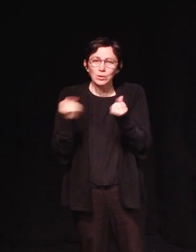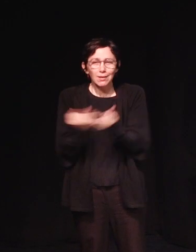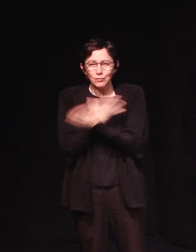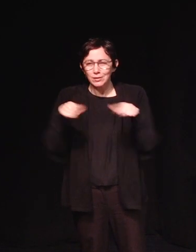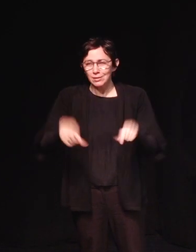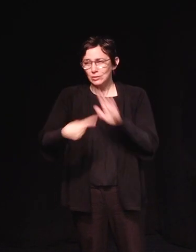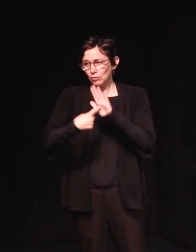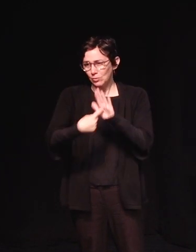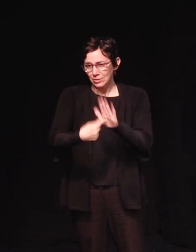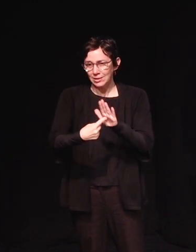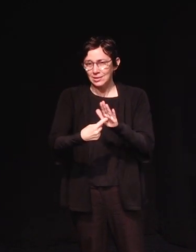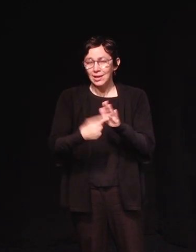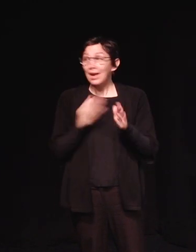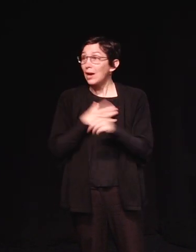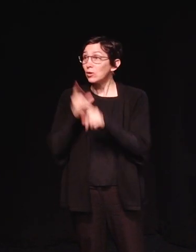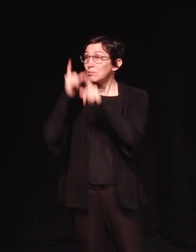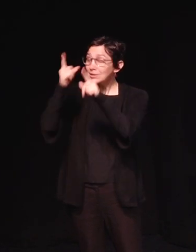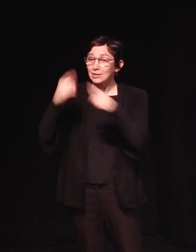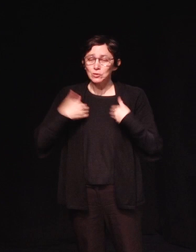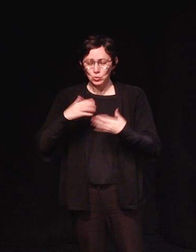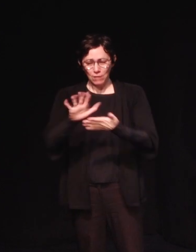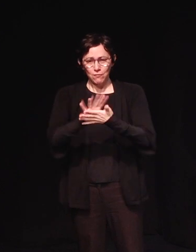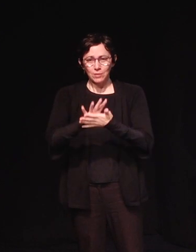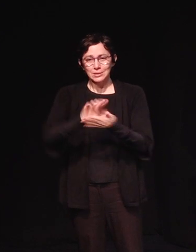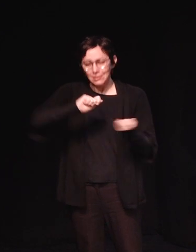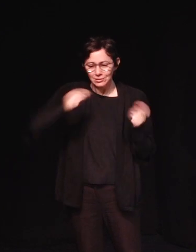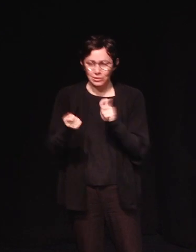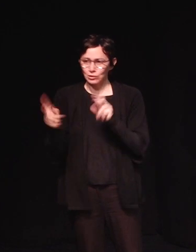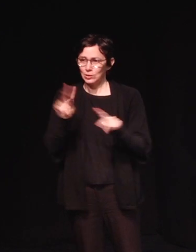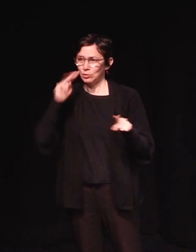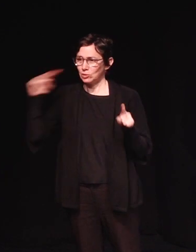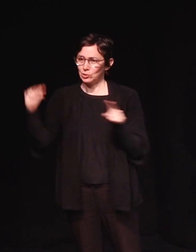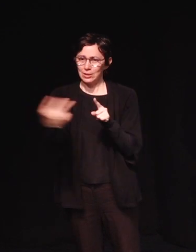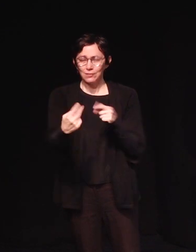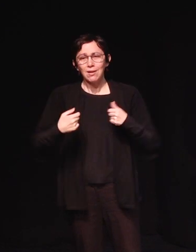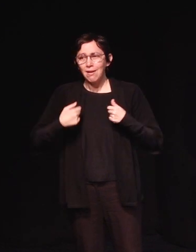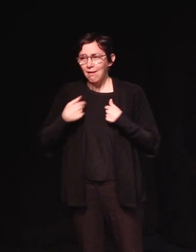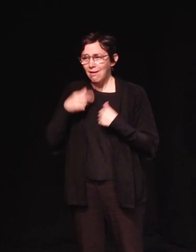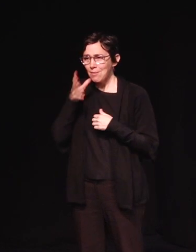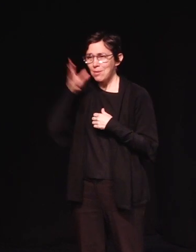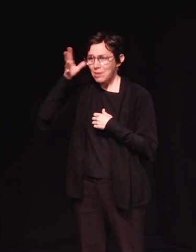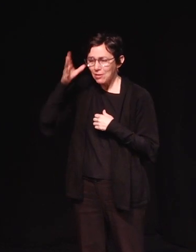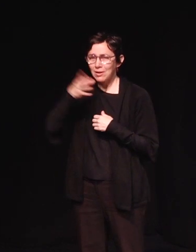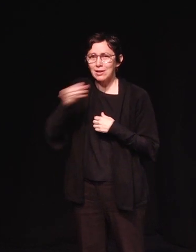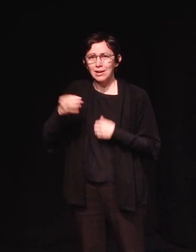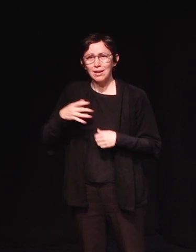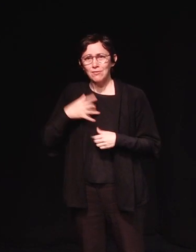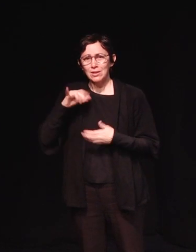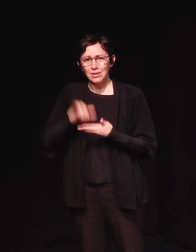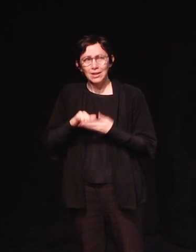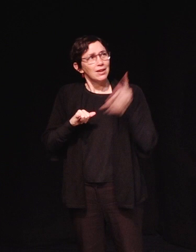the films are really changing perceptions. And as a parent, I do feel like all these films are